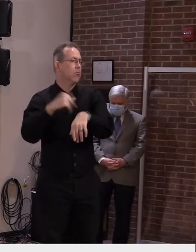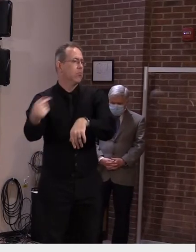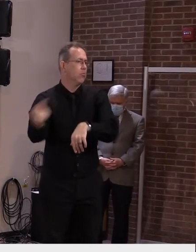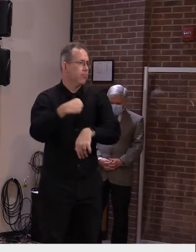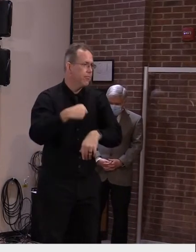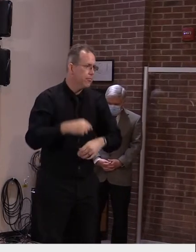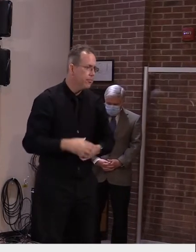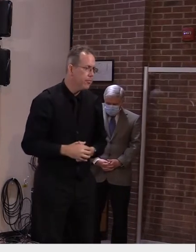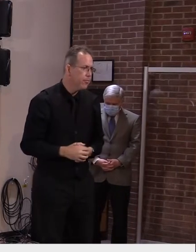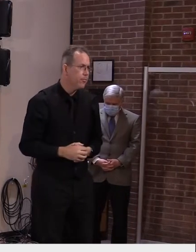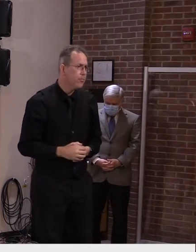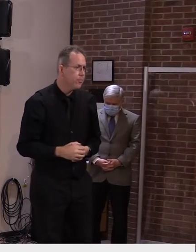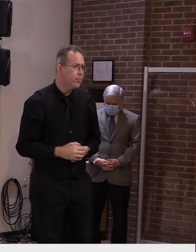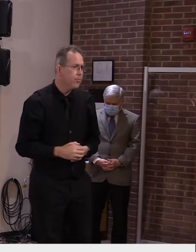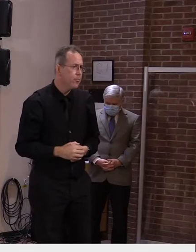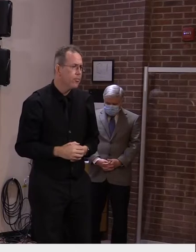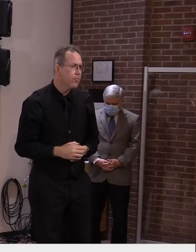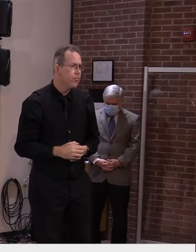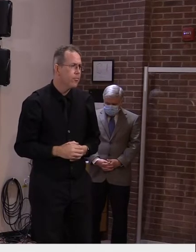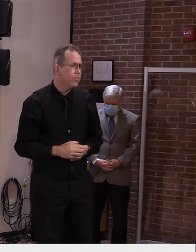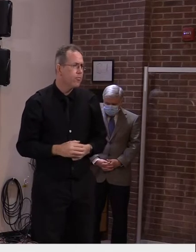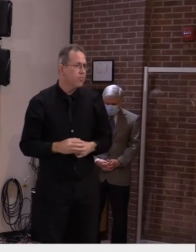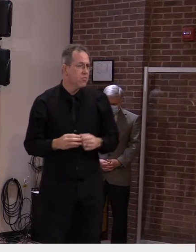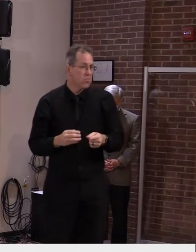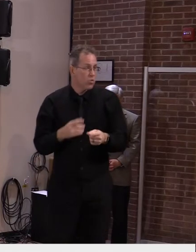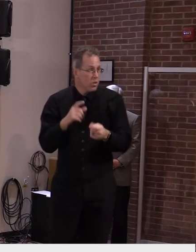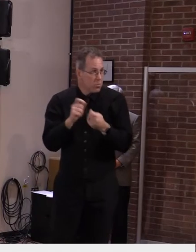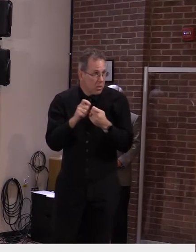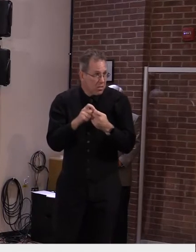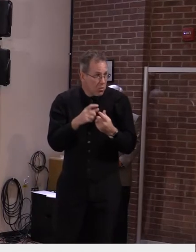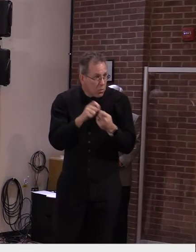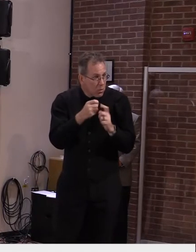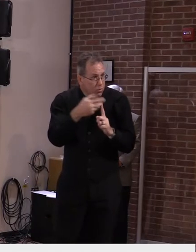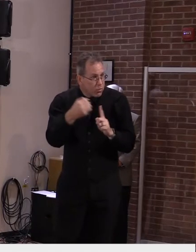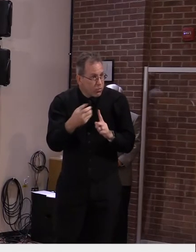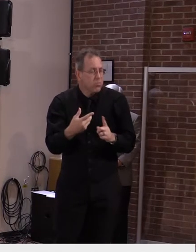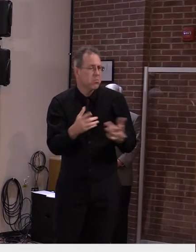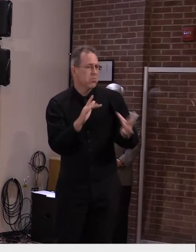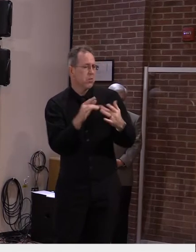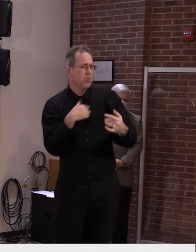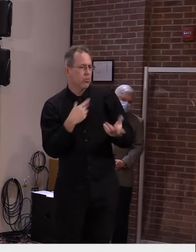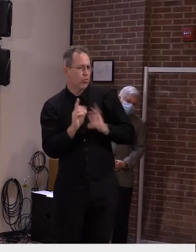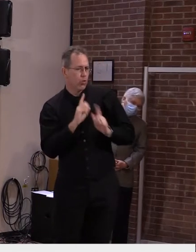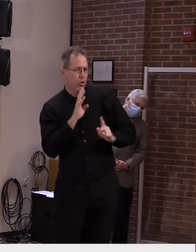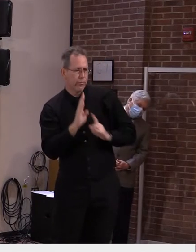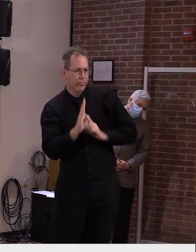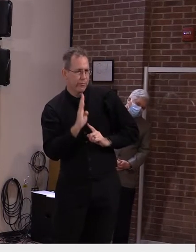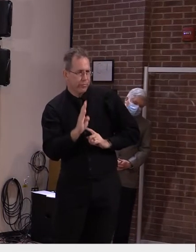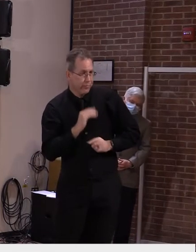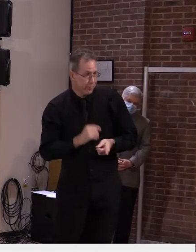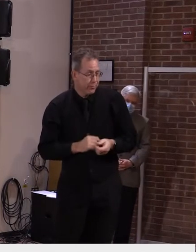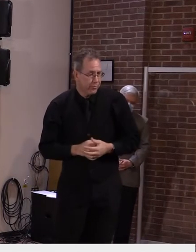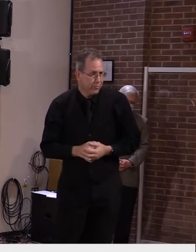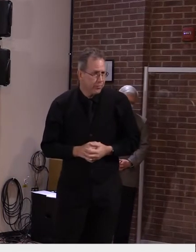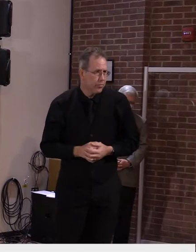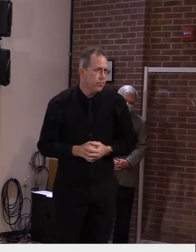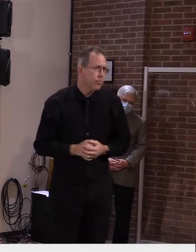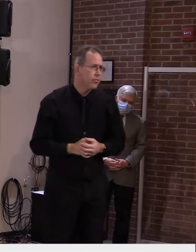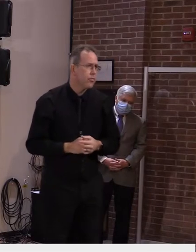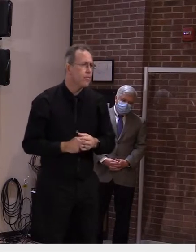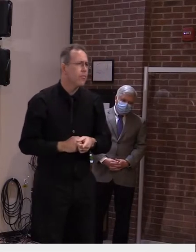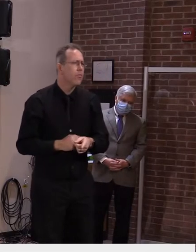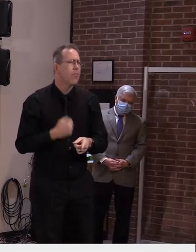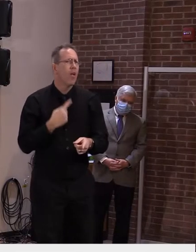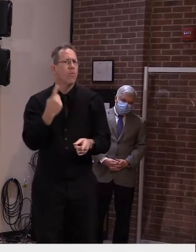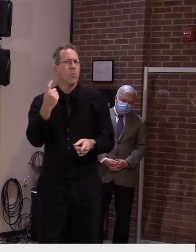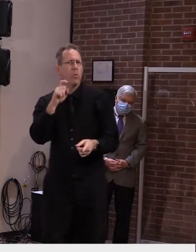out. Sure, appreciate that. Governor, one last question here, and this comes from our media partners at